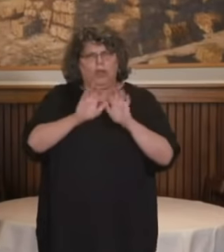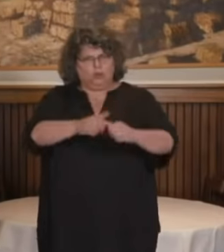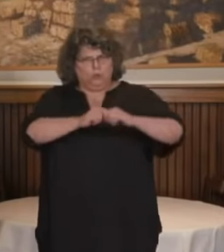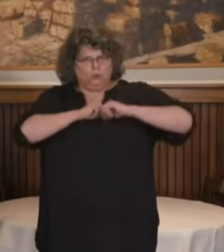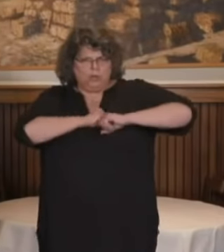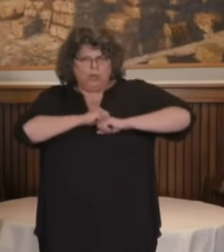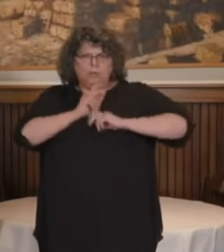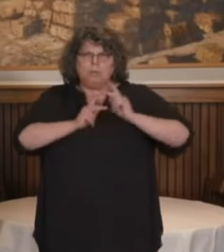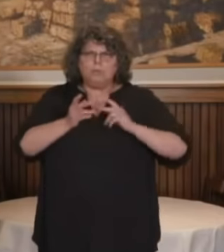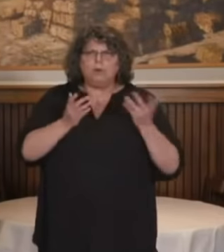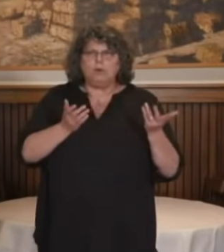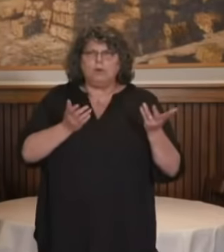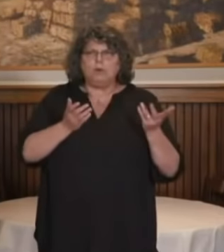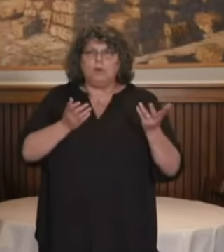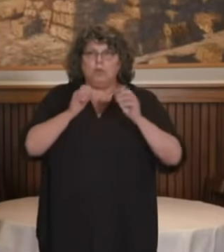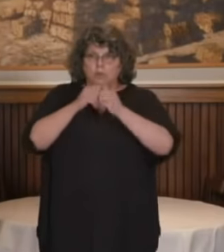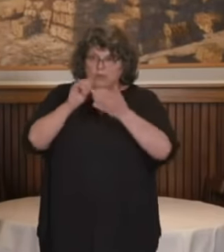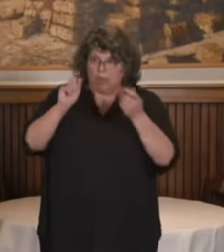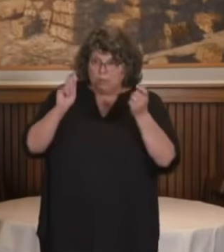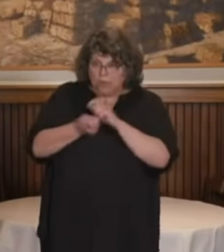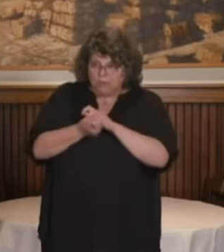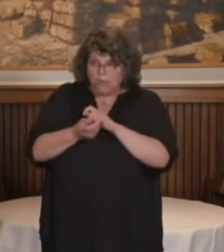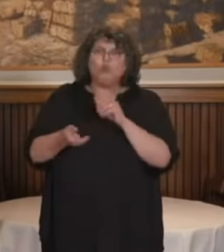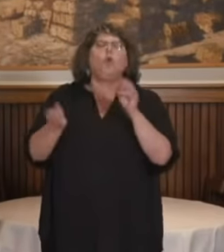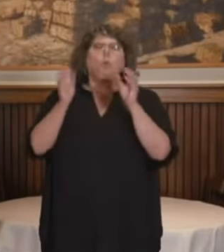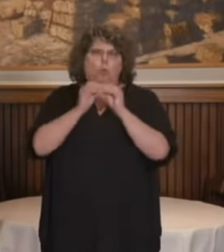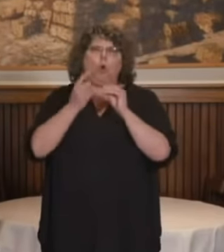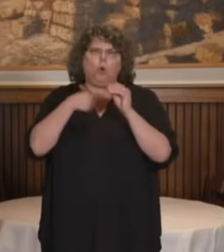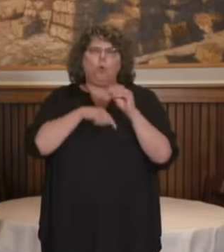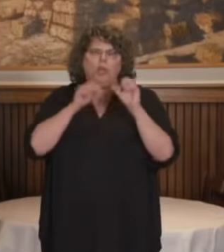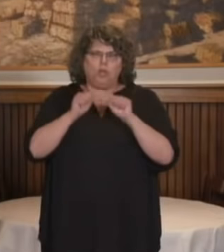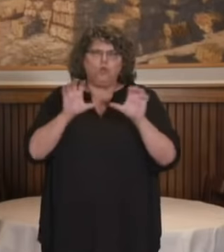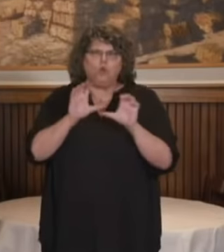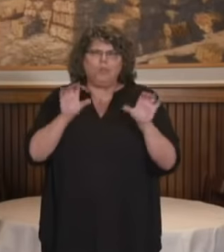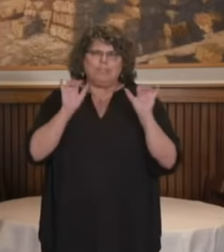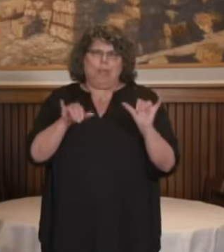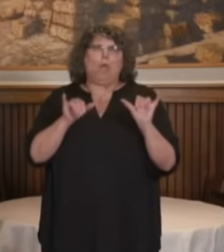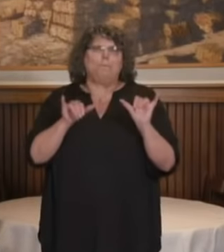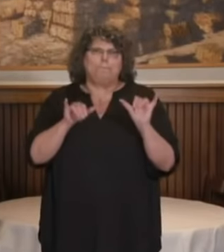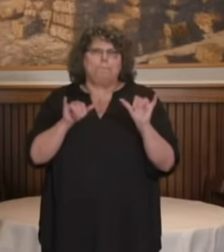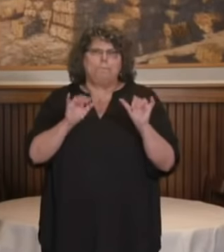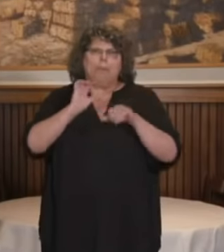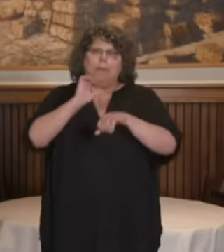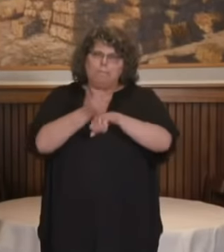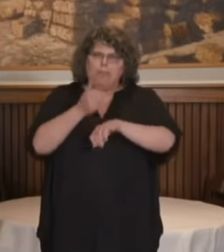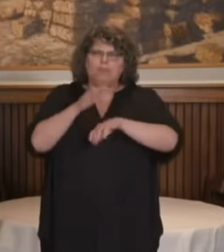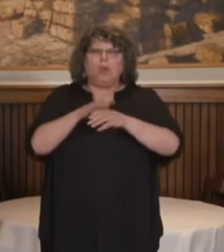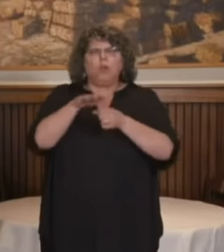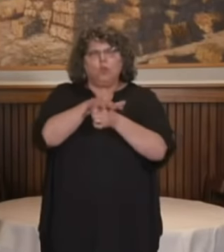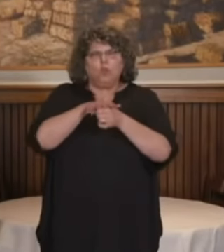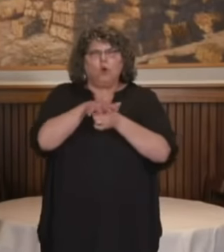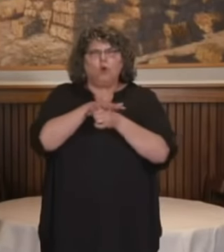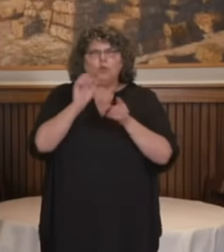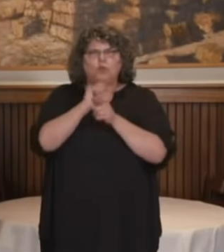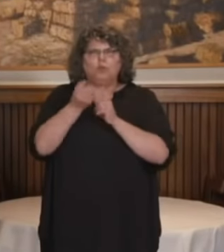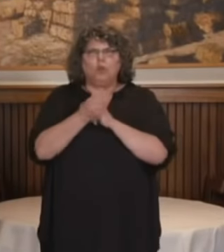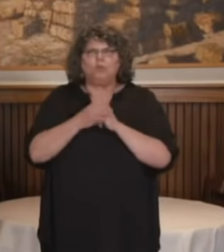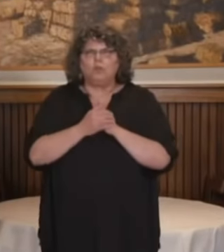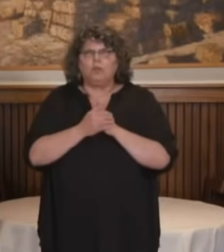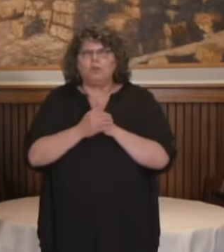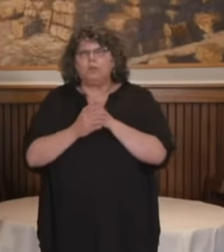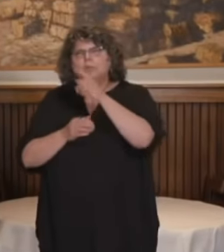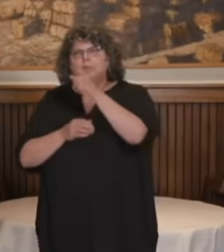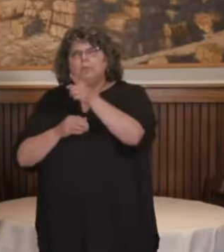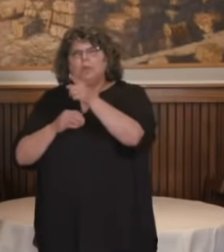place. And with this modification, more will be able to do the same based upon, again, local conditions. Taryn Luna of the